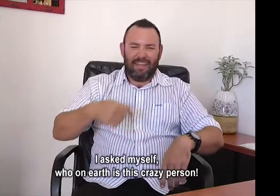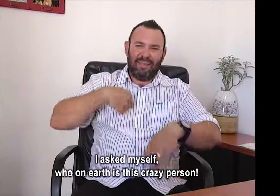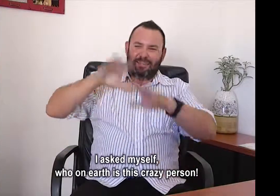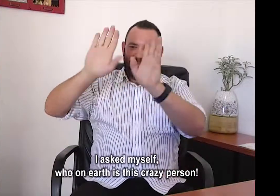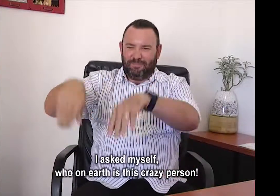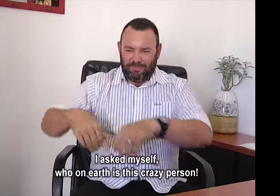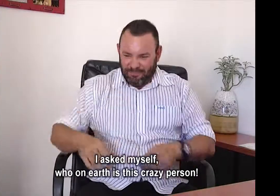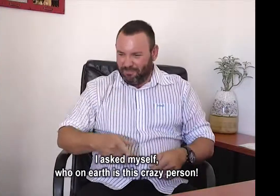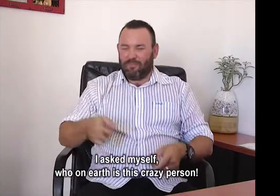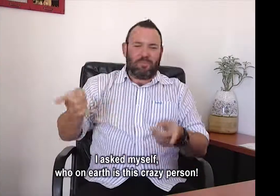this crazy person?